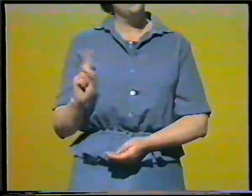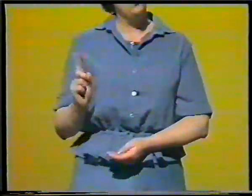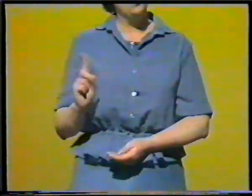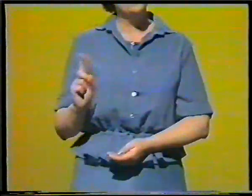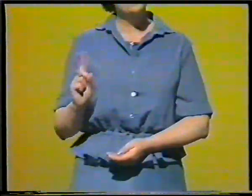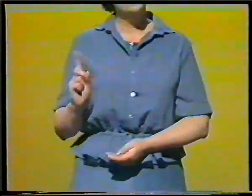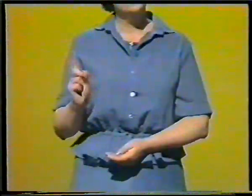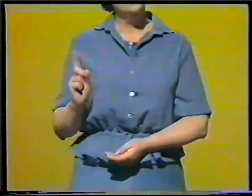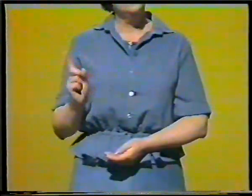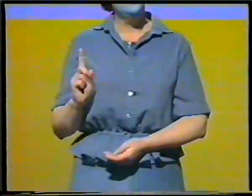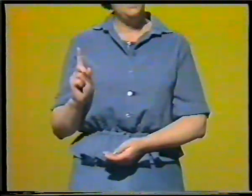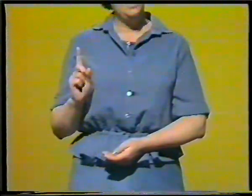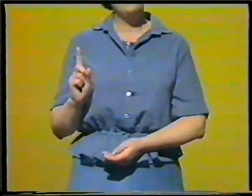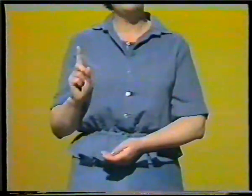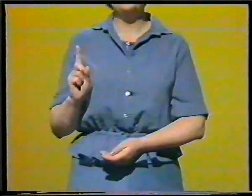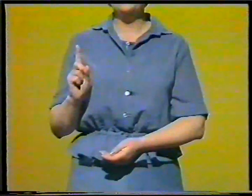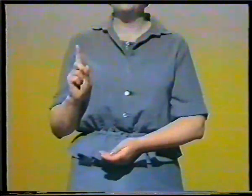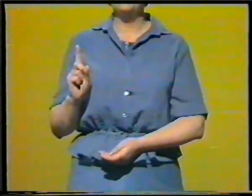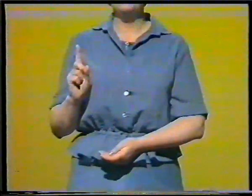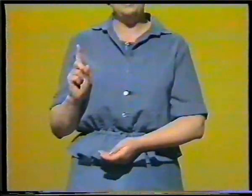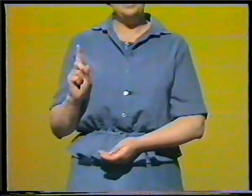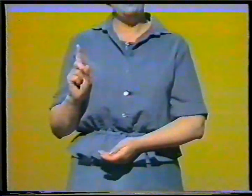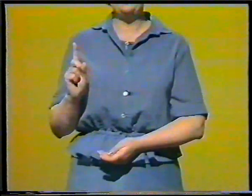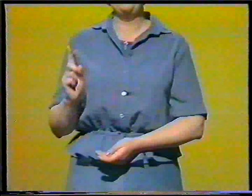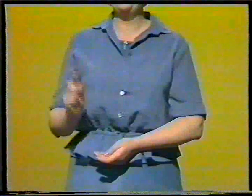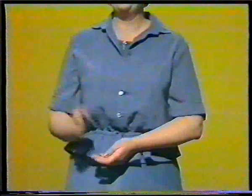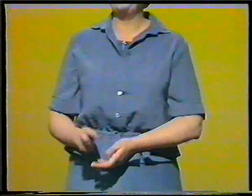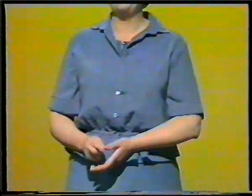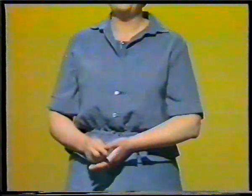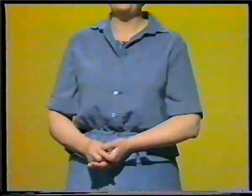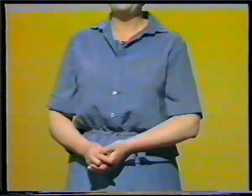What? And I have already given plenty of examples about that.